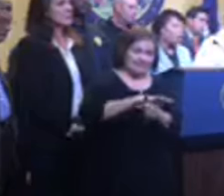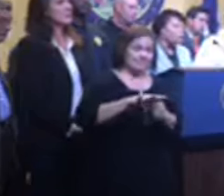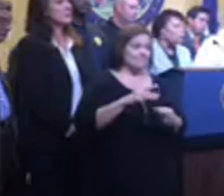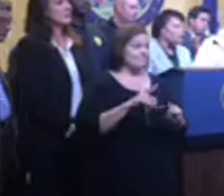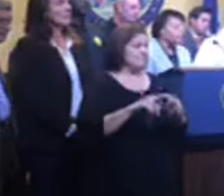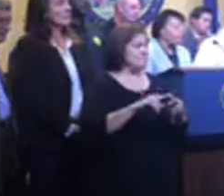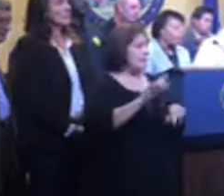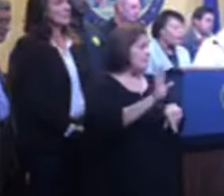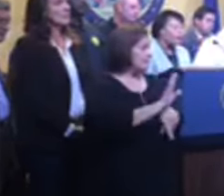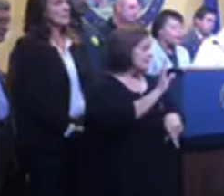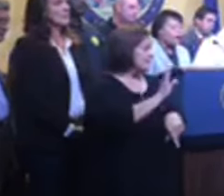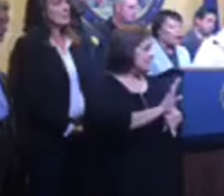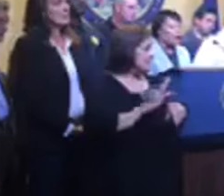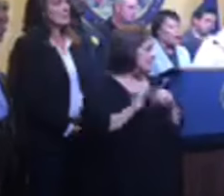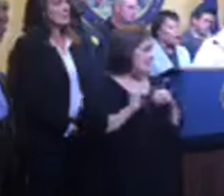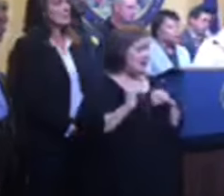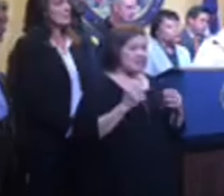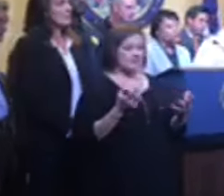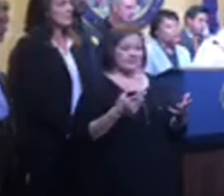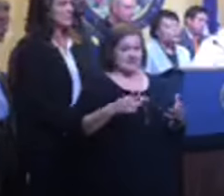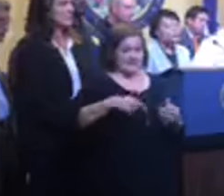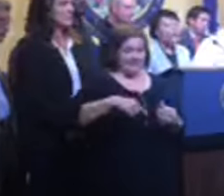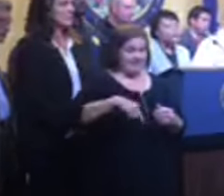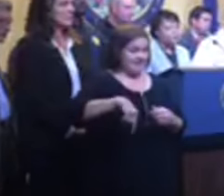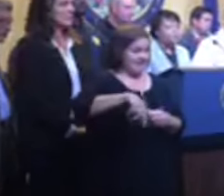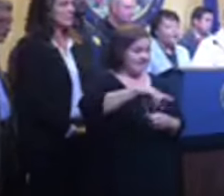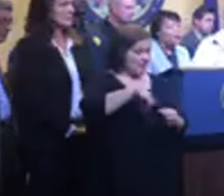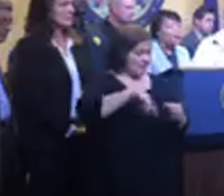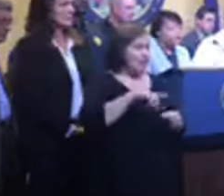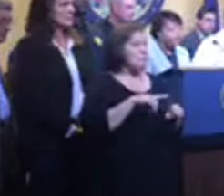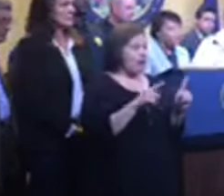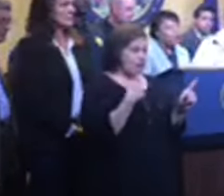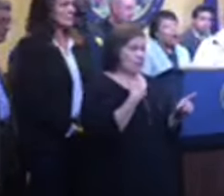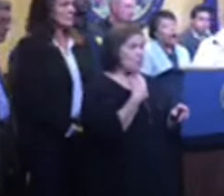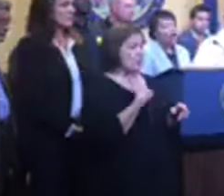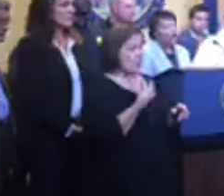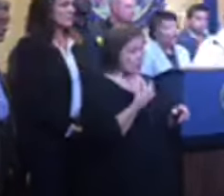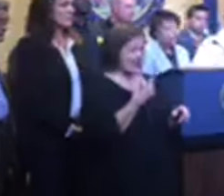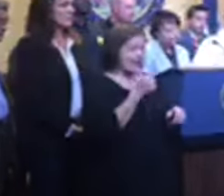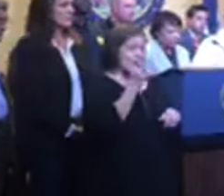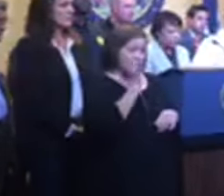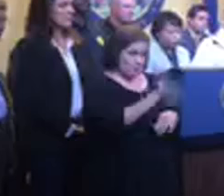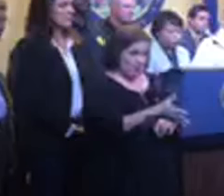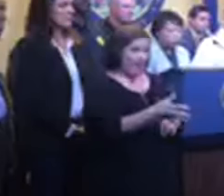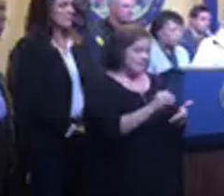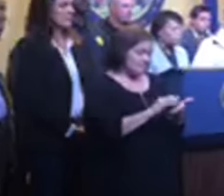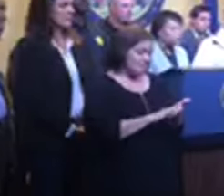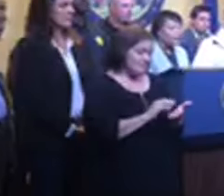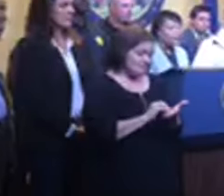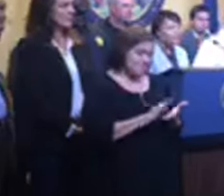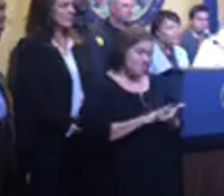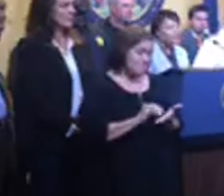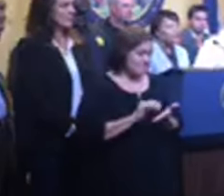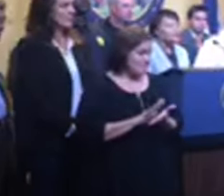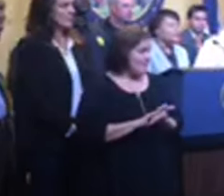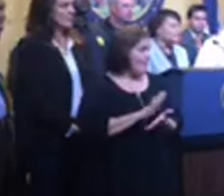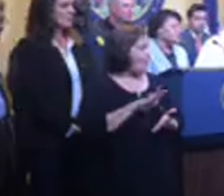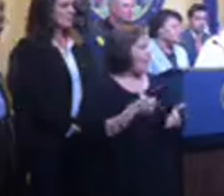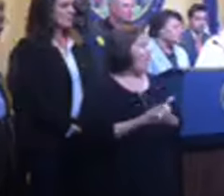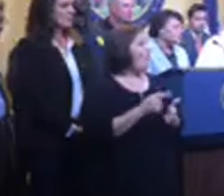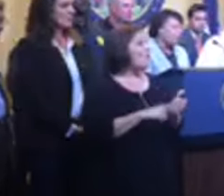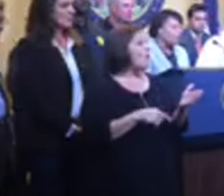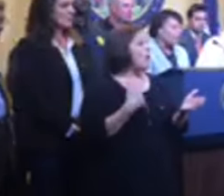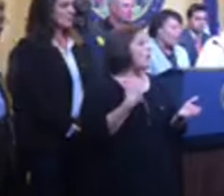businesses as well. But we are making sure that we're capturing all of our expenditures. We're utilizing the